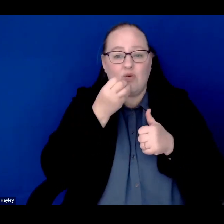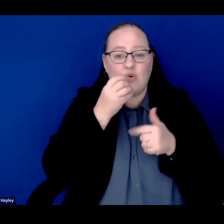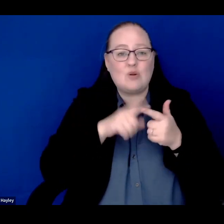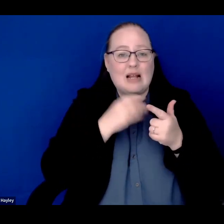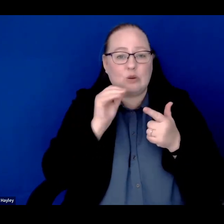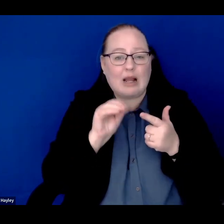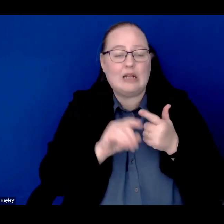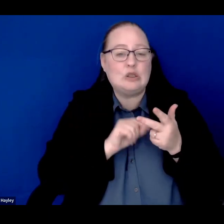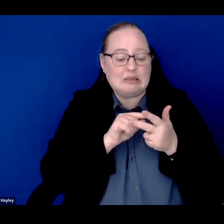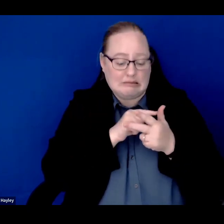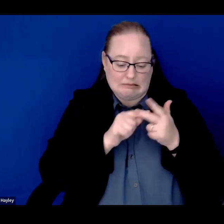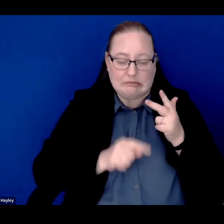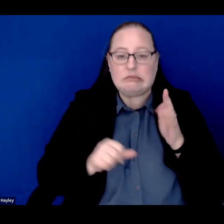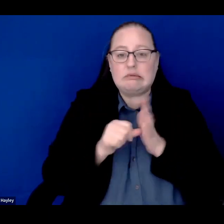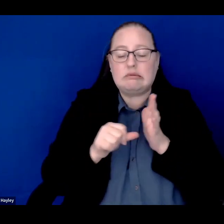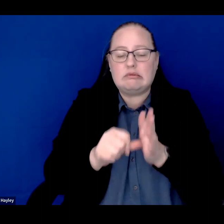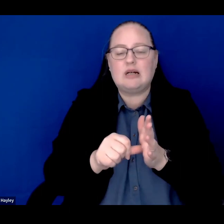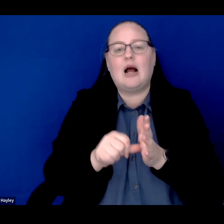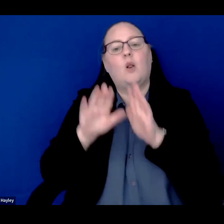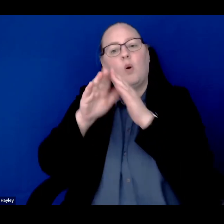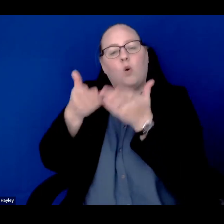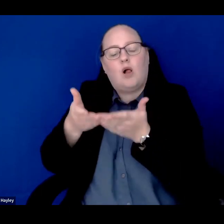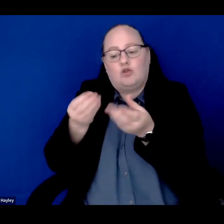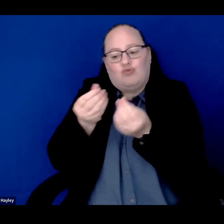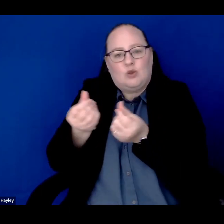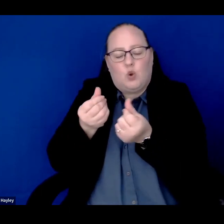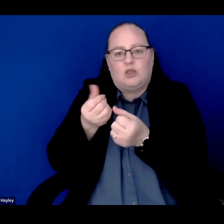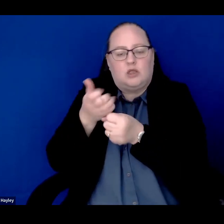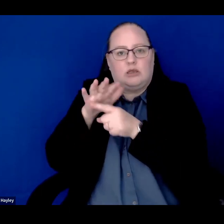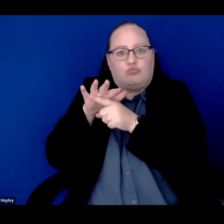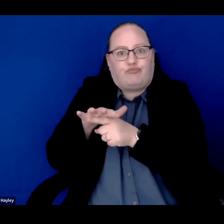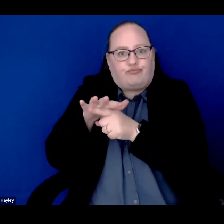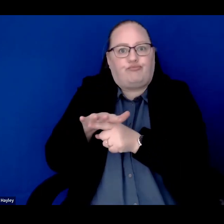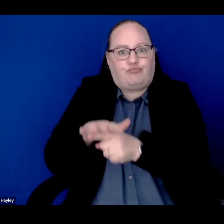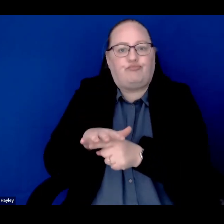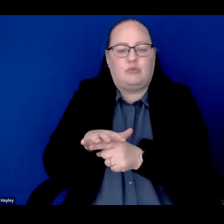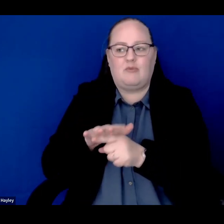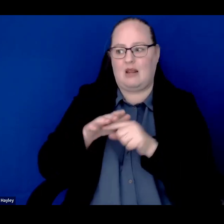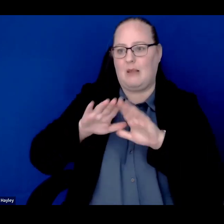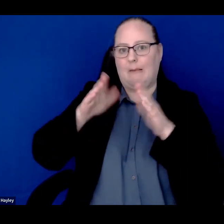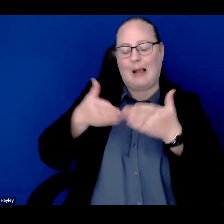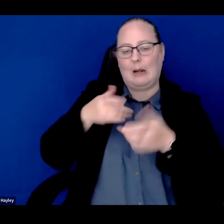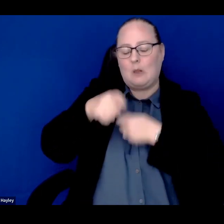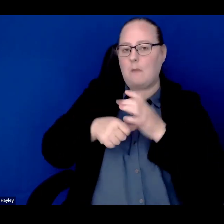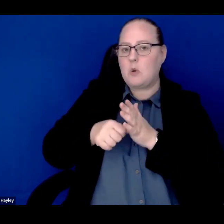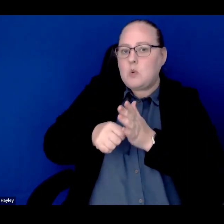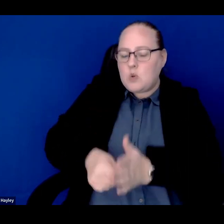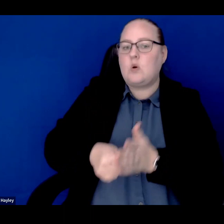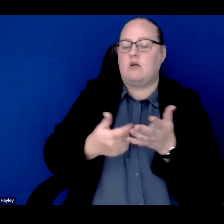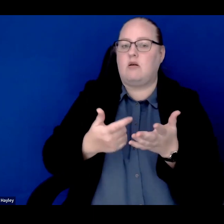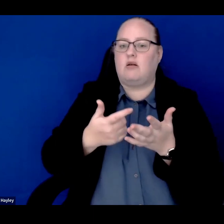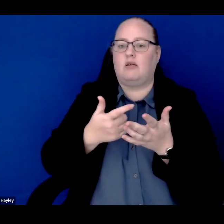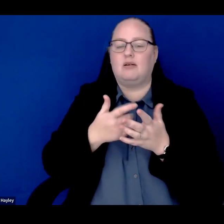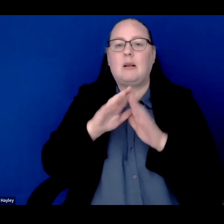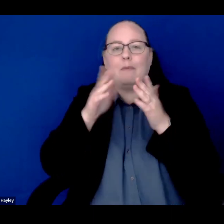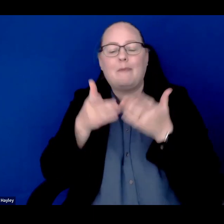collective level of resource use is placing this massive pressure on our planetary home. We're overshooting multiple planetary boundaries